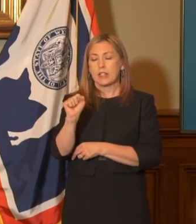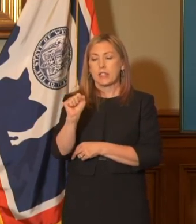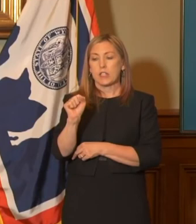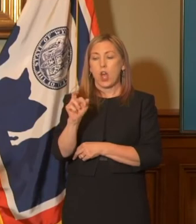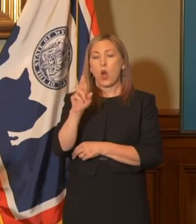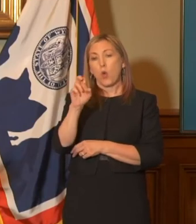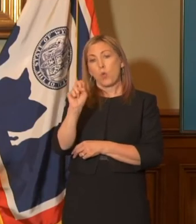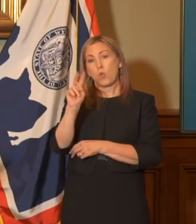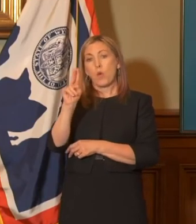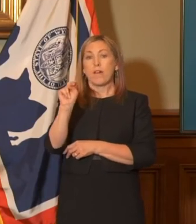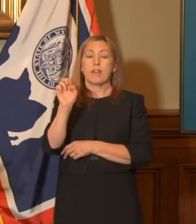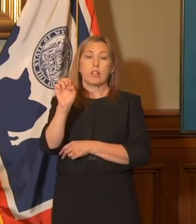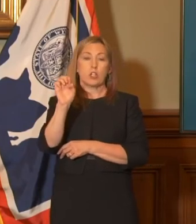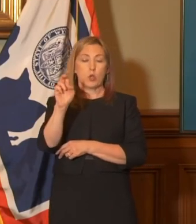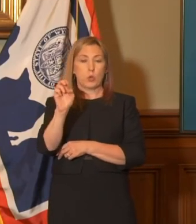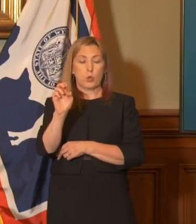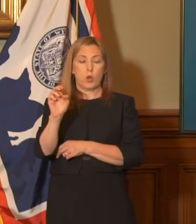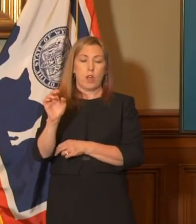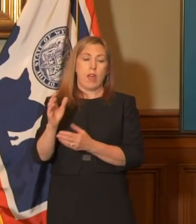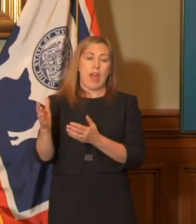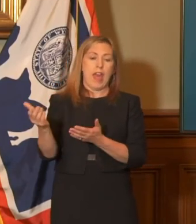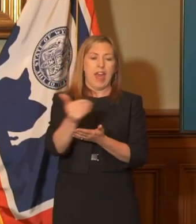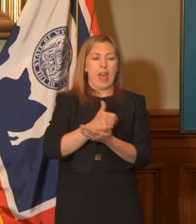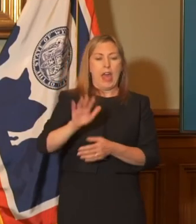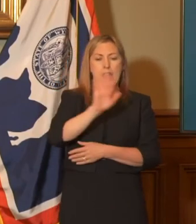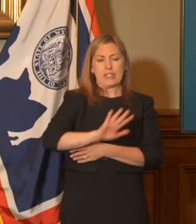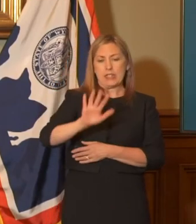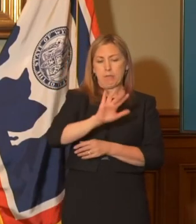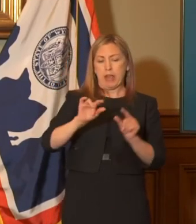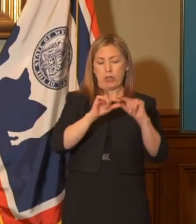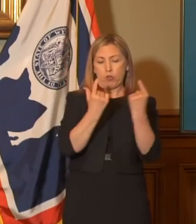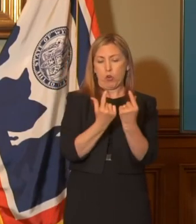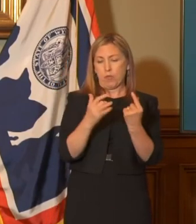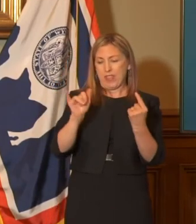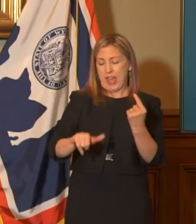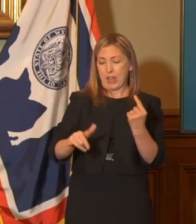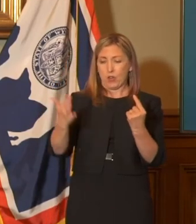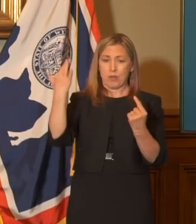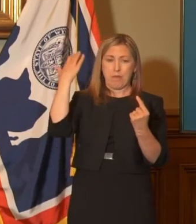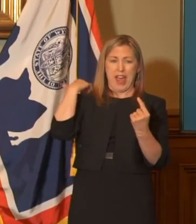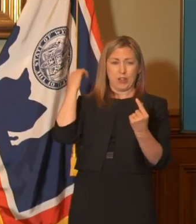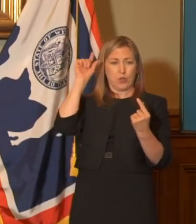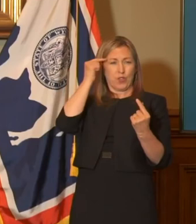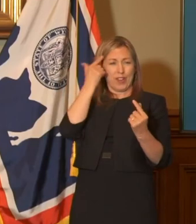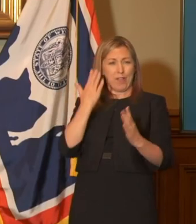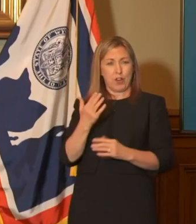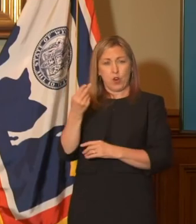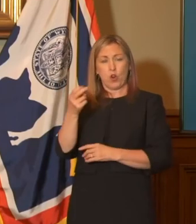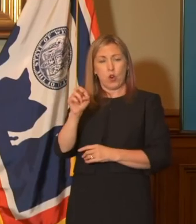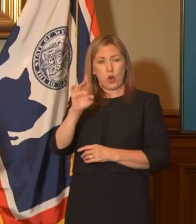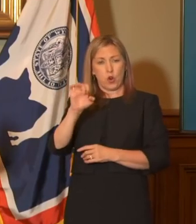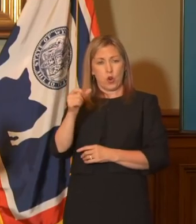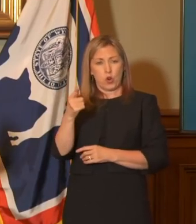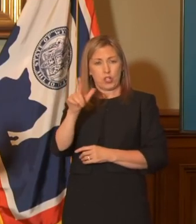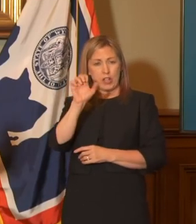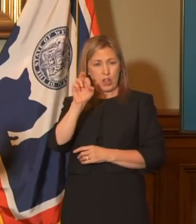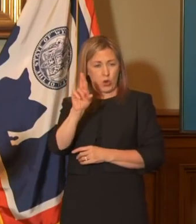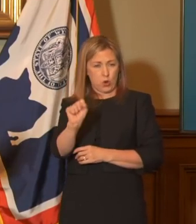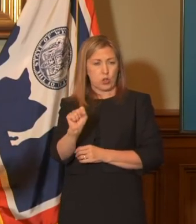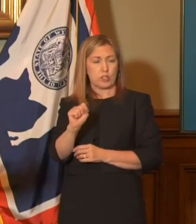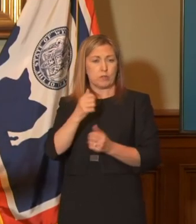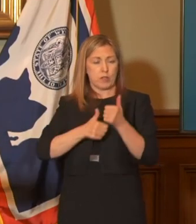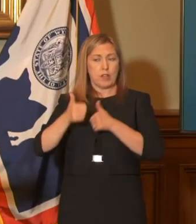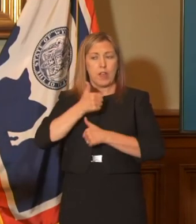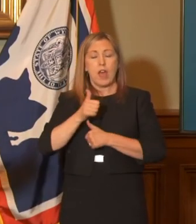which is goes back to Governor Herschler's time. It was designed to not have either a direct executive or